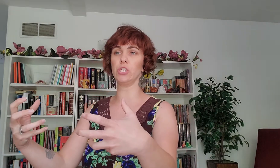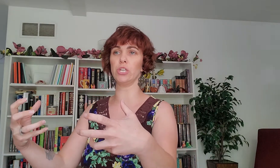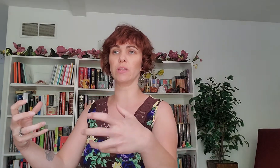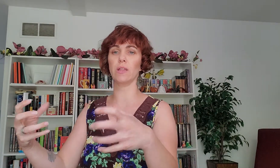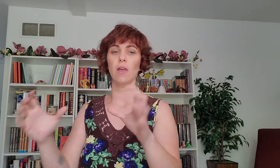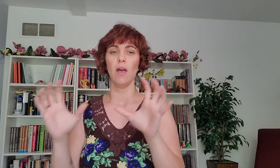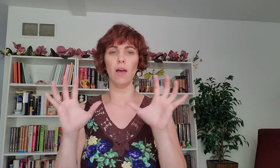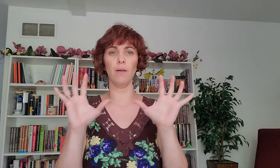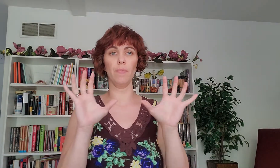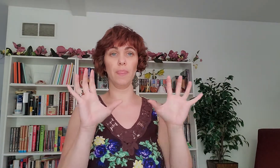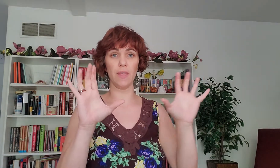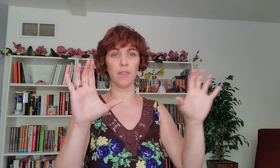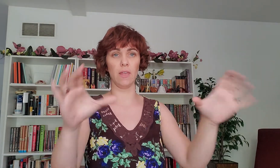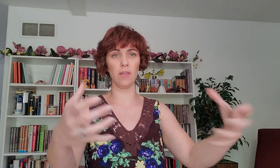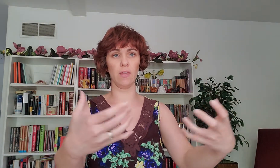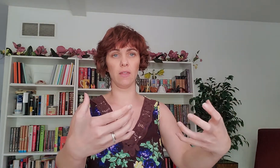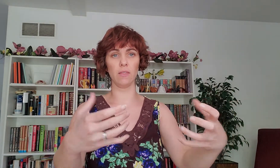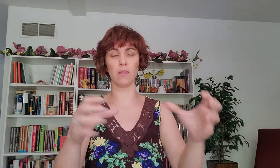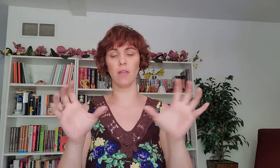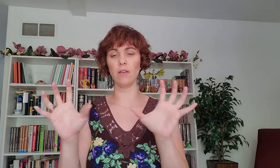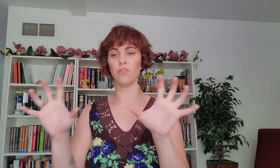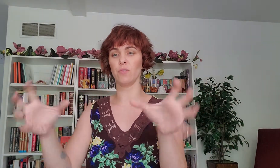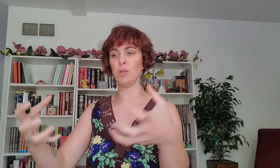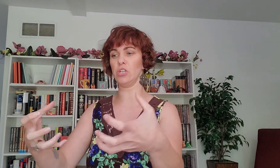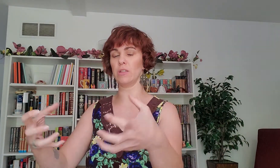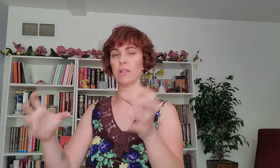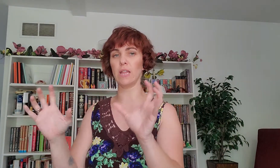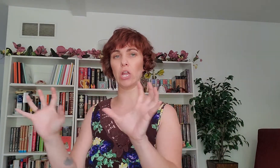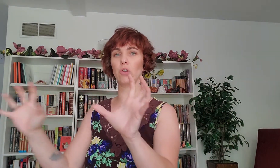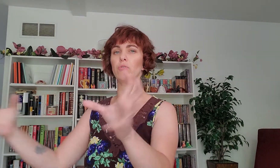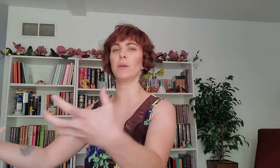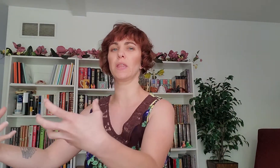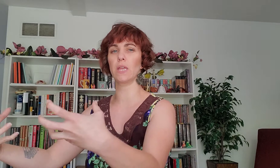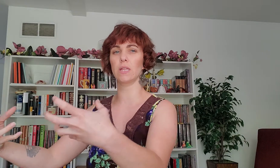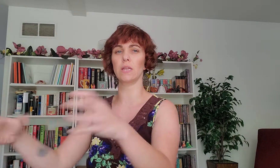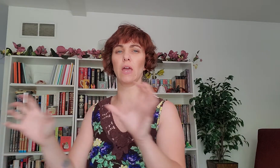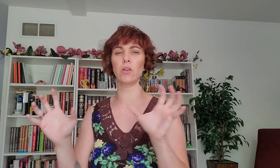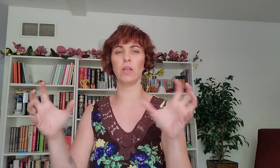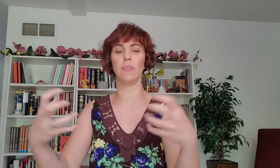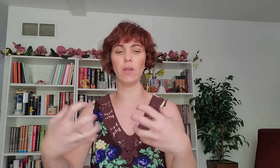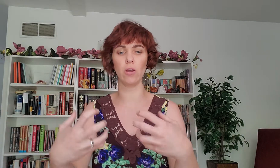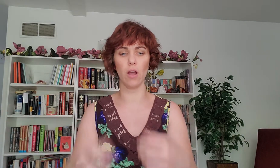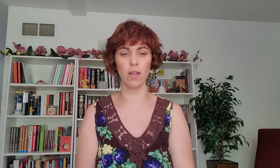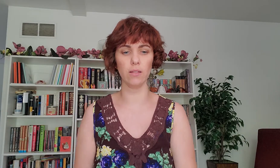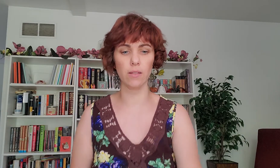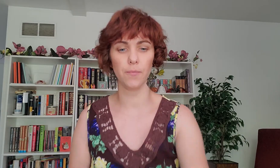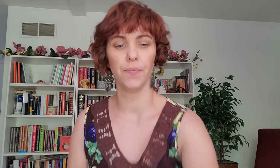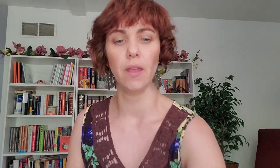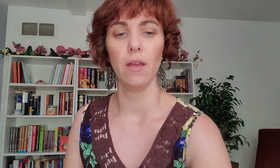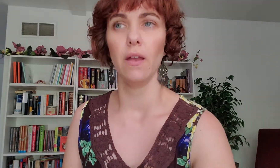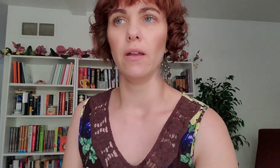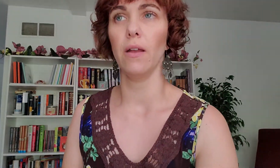species. This is the sign for species. It's like grouping things together in their kinds.